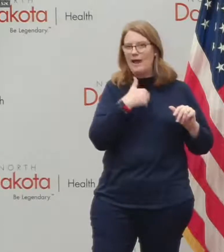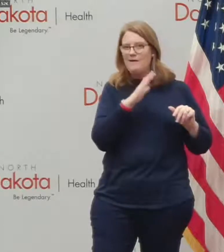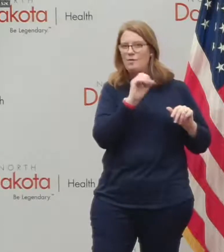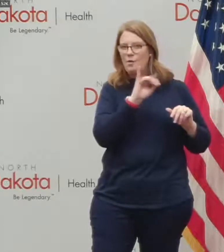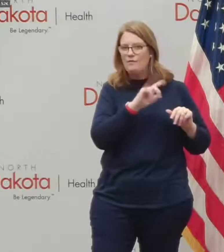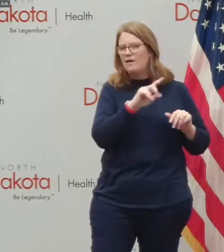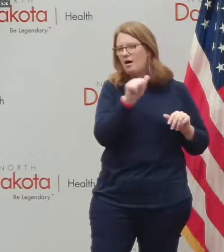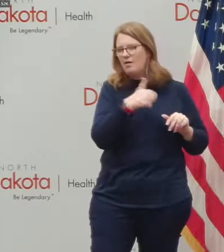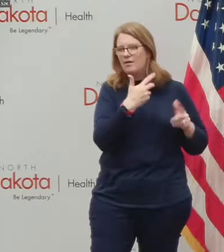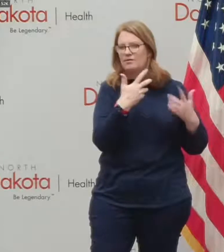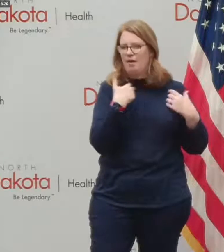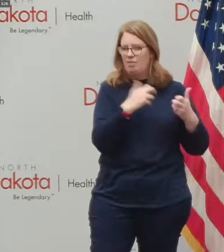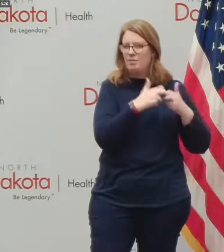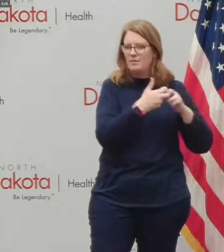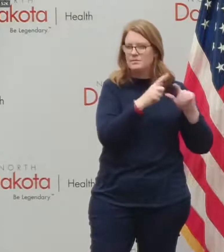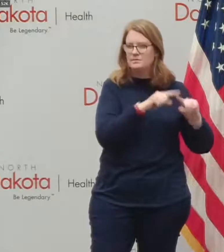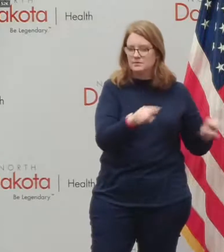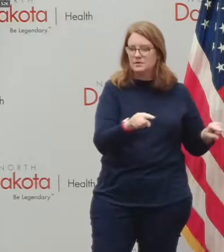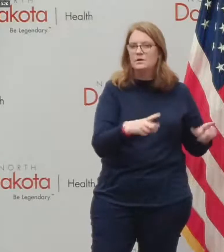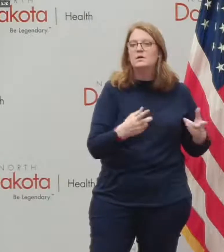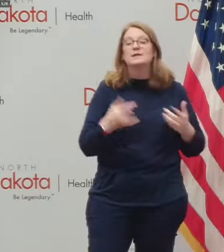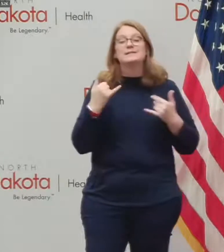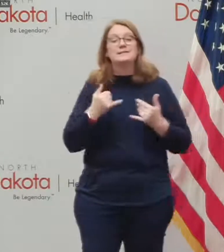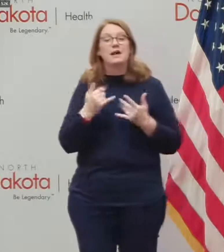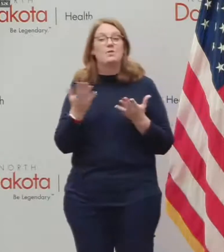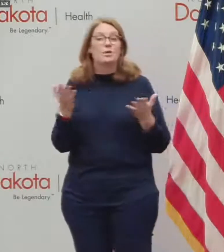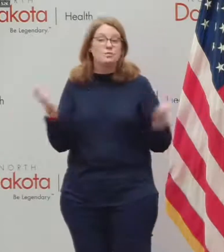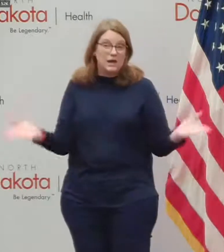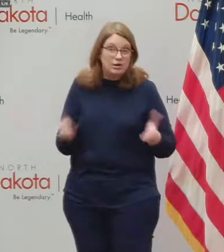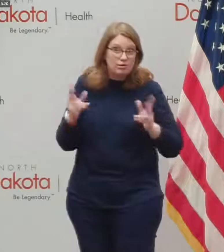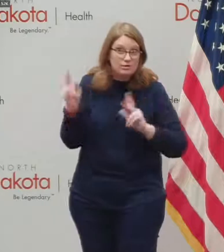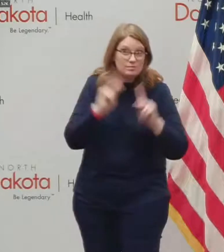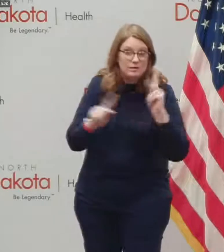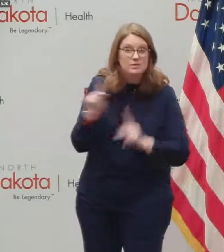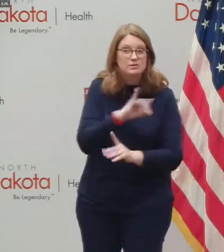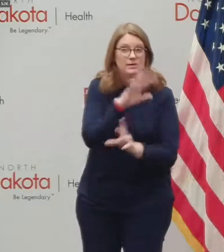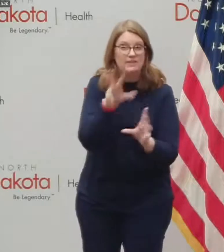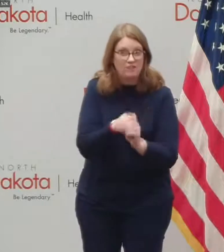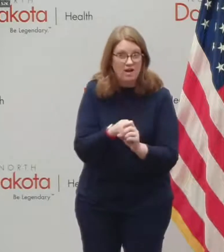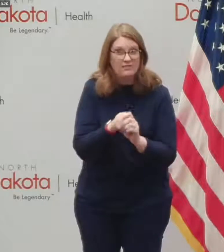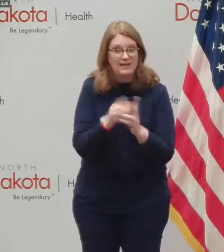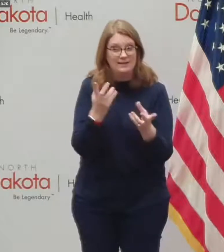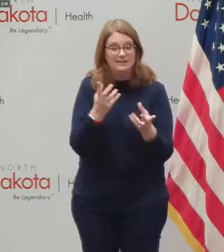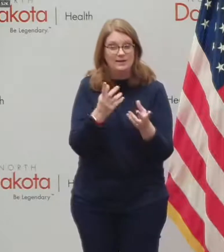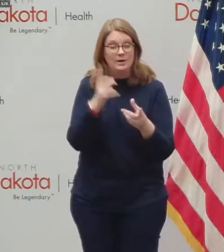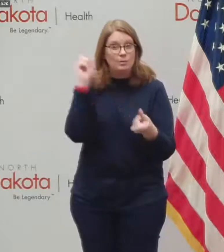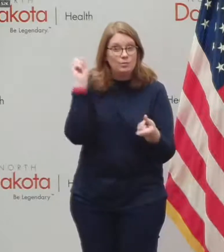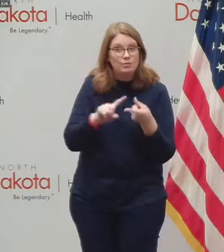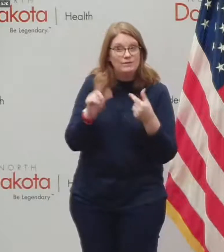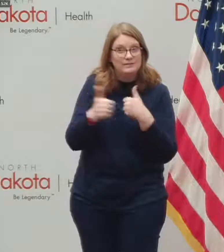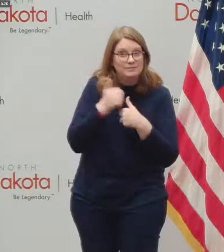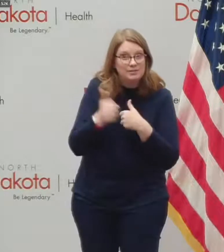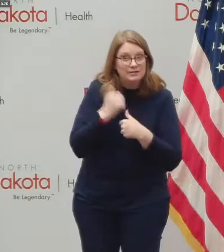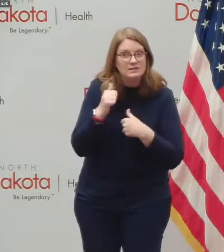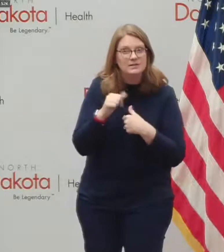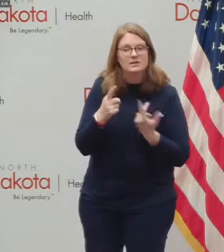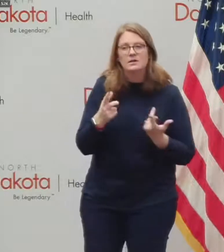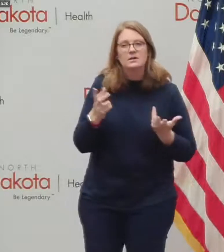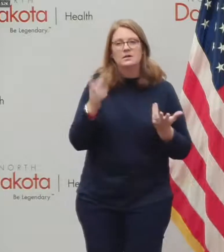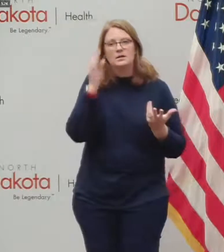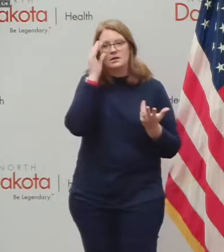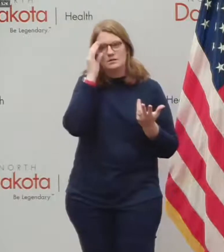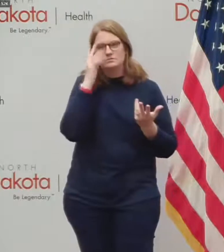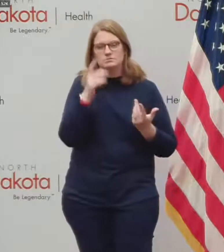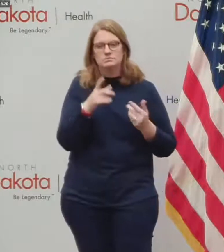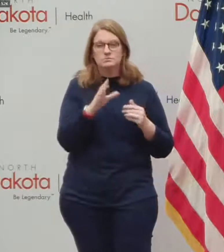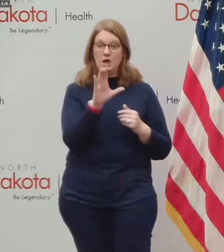to participate in mitigation efforts to reduce hospital capacity, you don't have to believe in